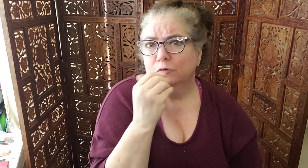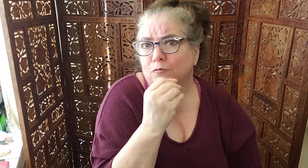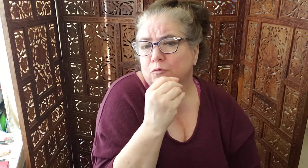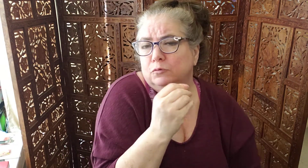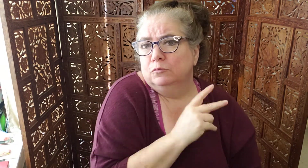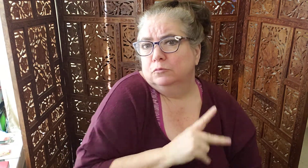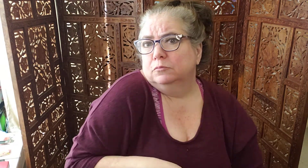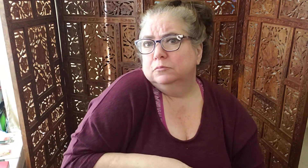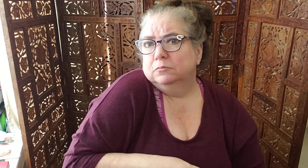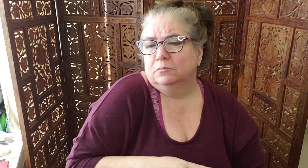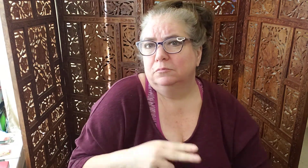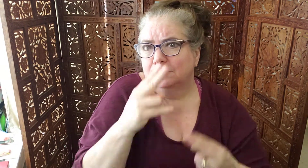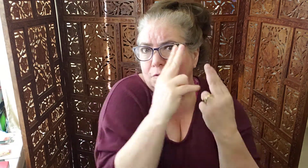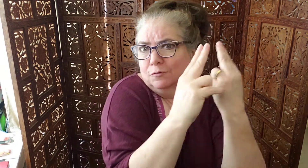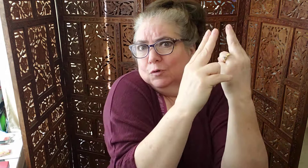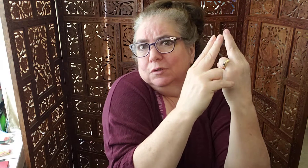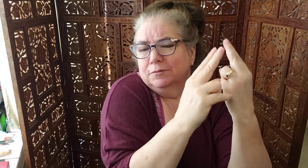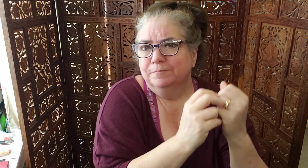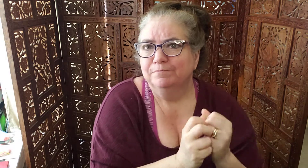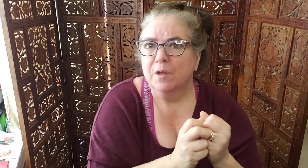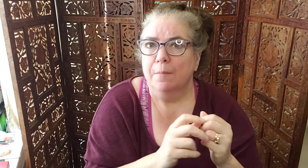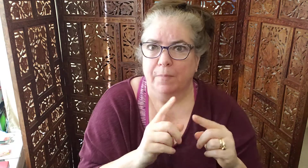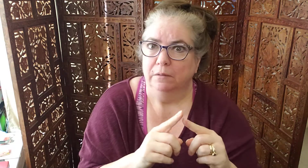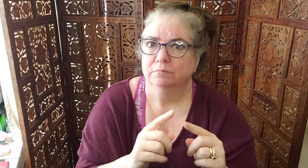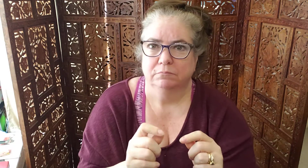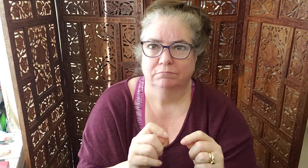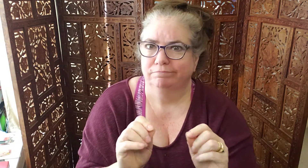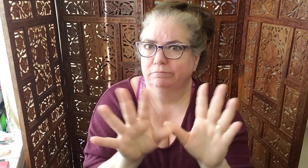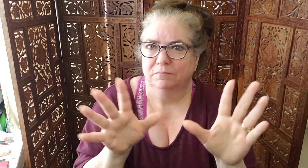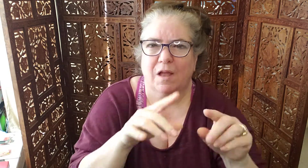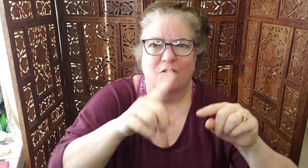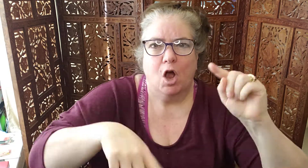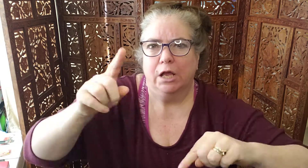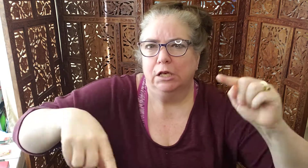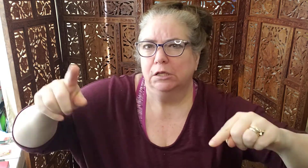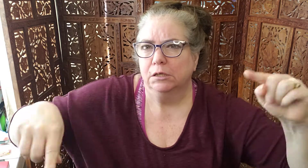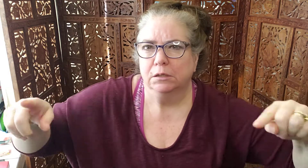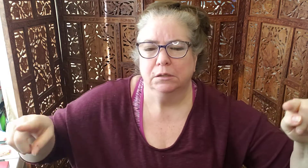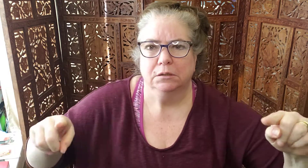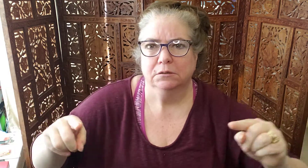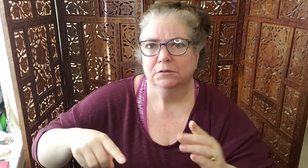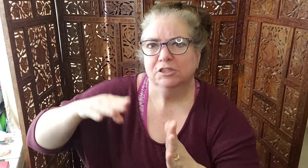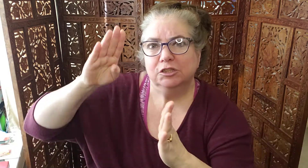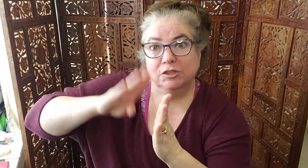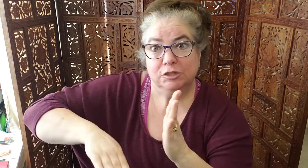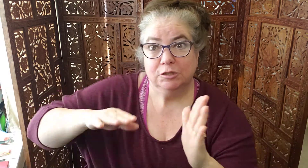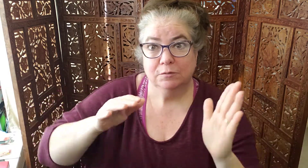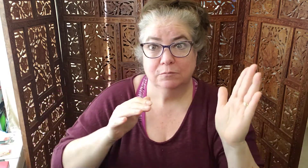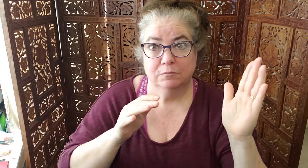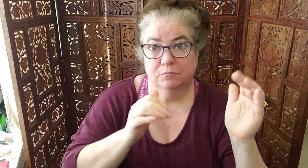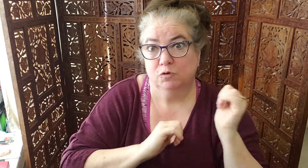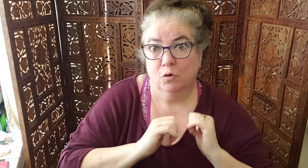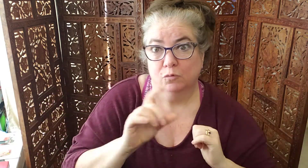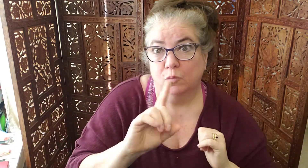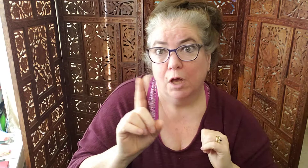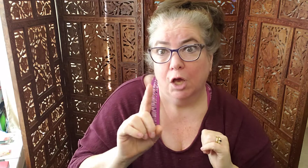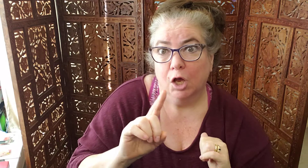was variety. The least expensive shows were on the Lower East Side, where all sorts of boisterous